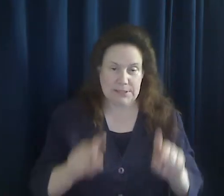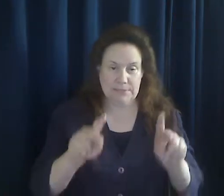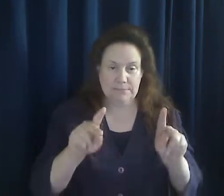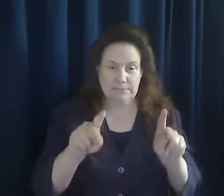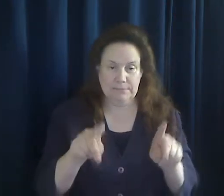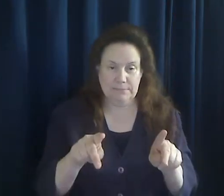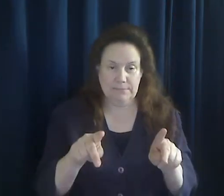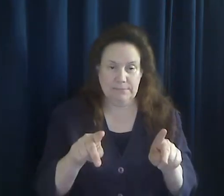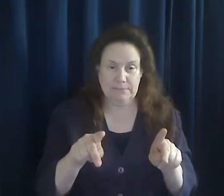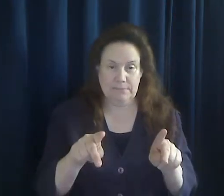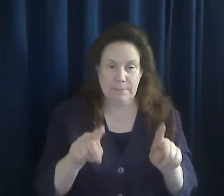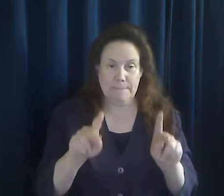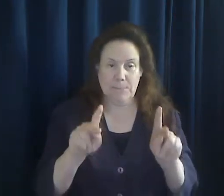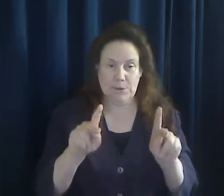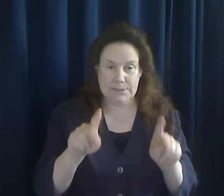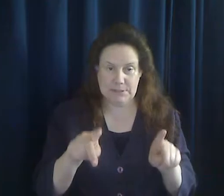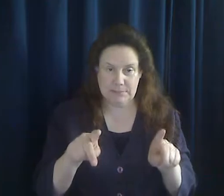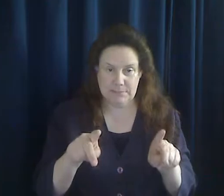Person, person.